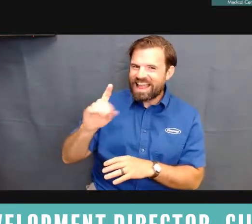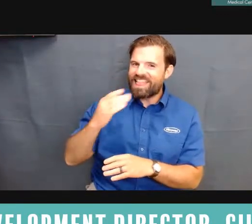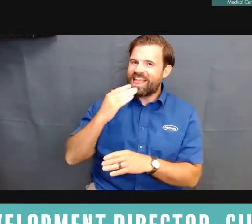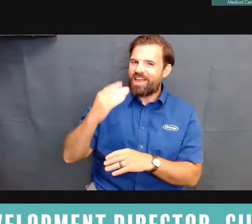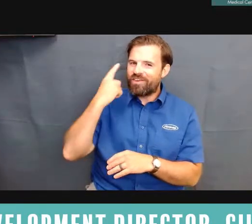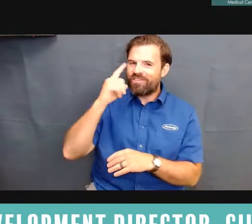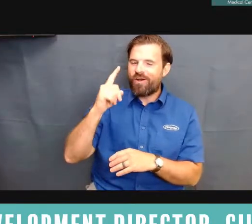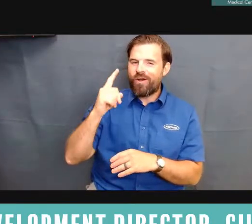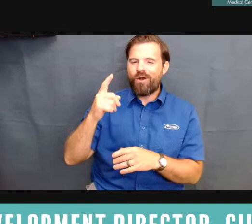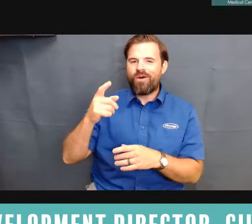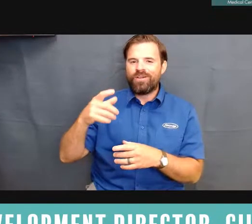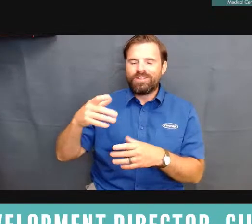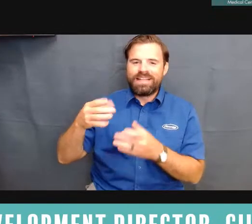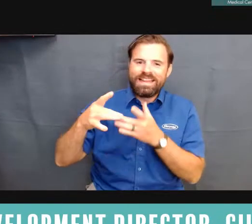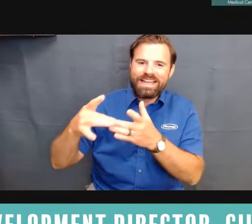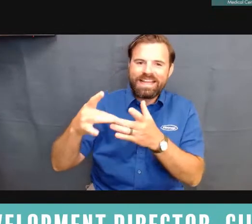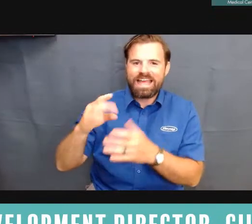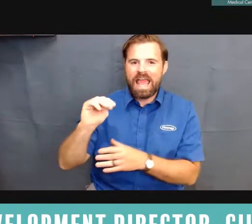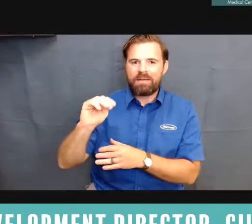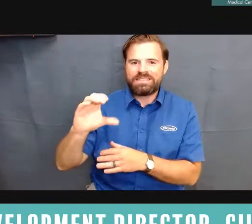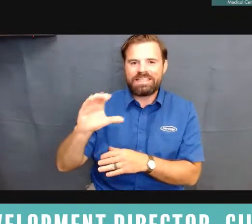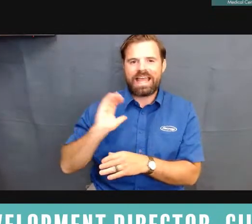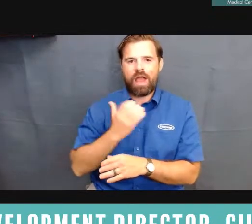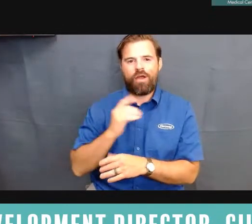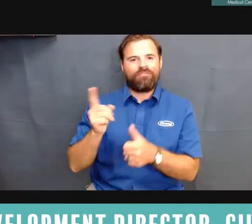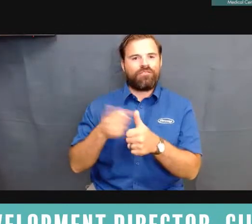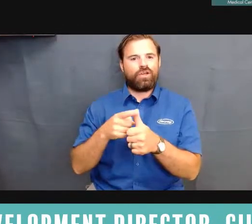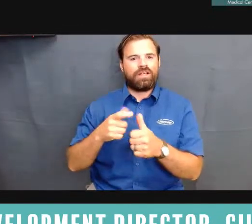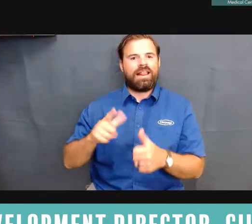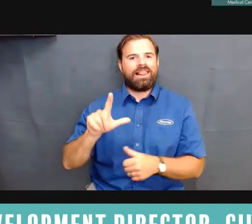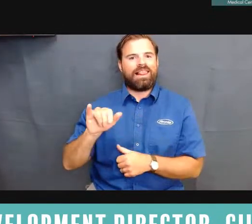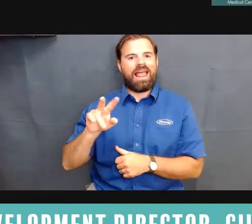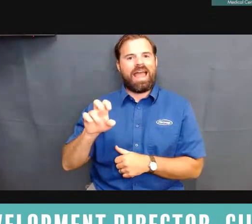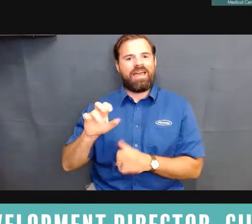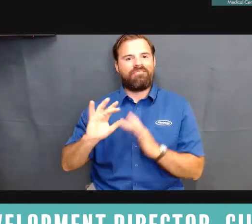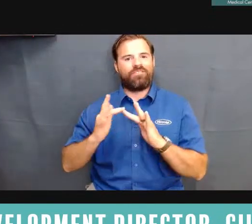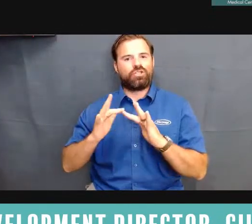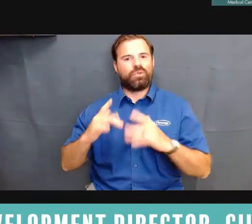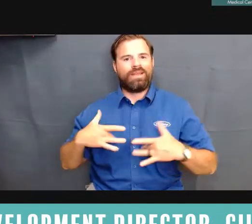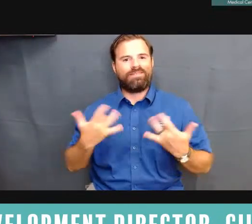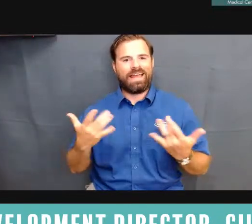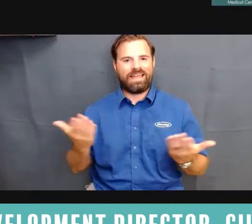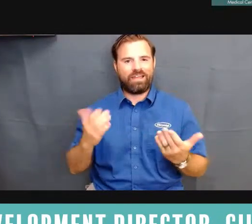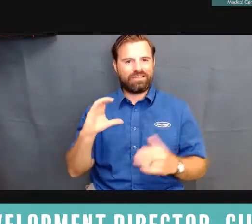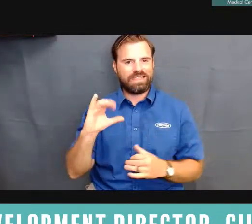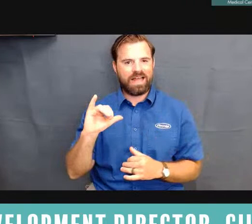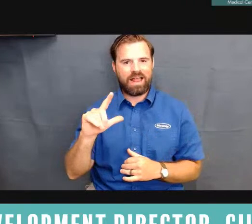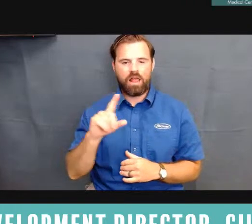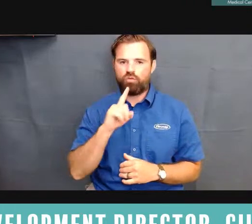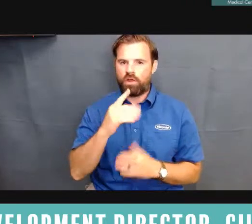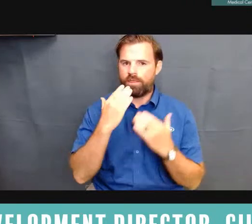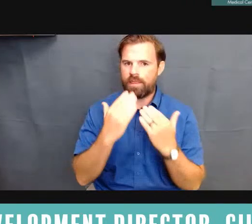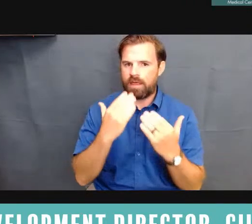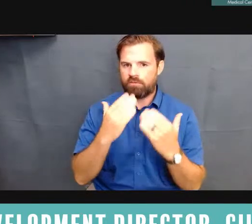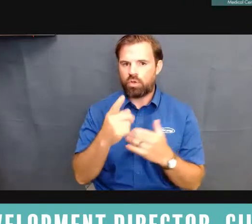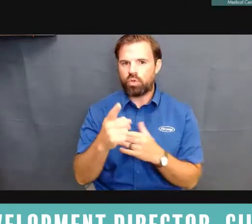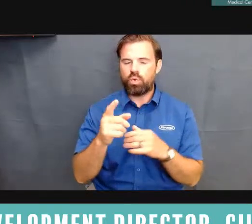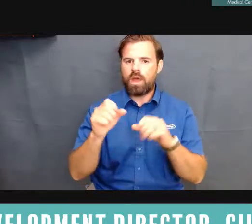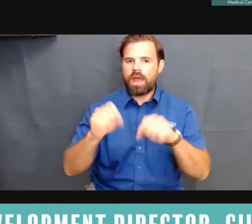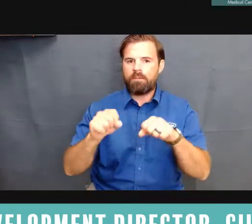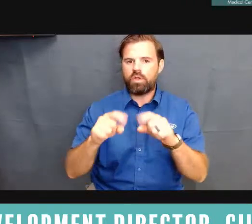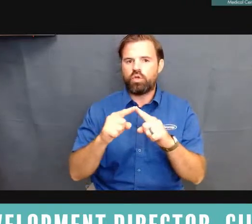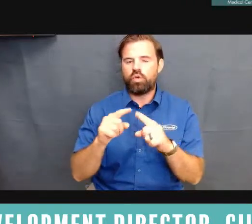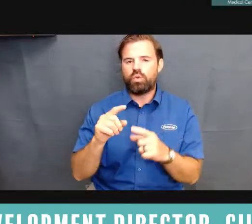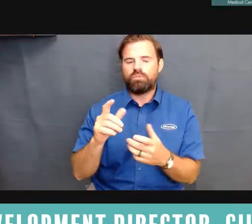emceeing our first live virtual event here at CIL. I'm just so thankful that you were able to